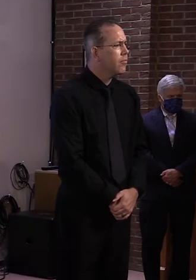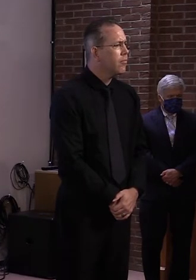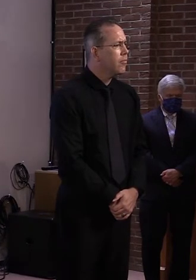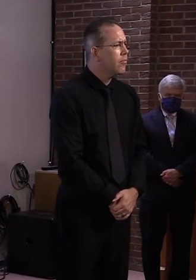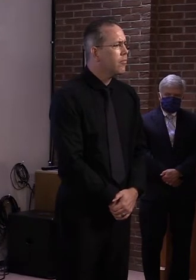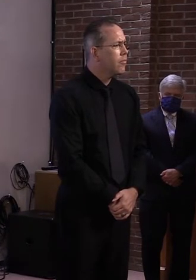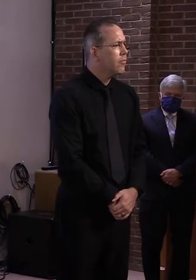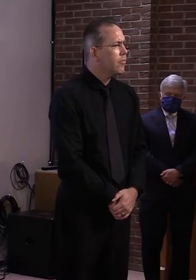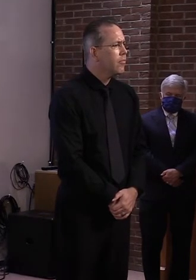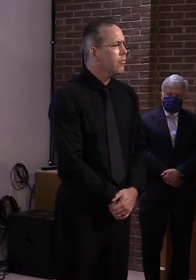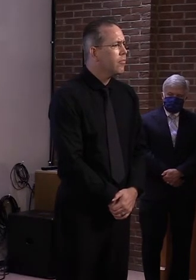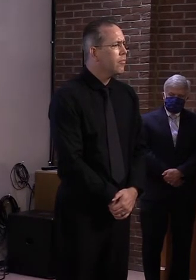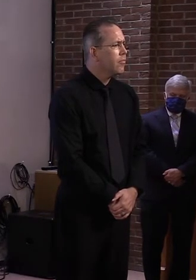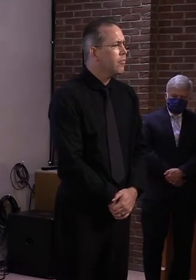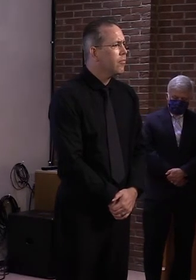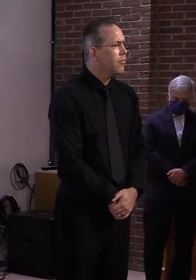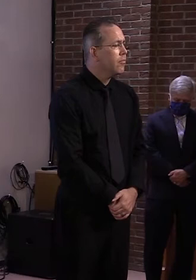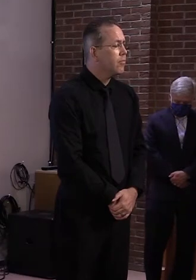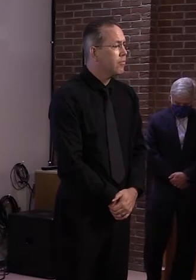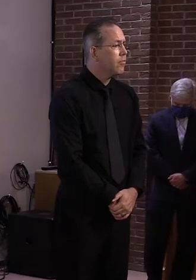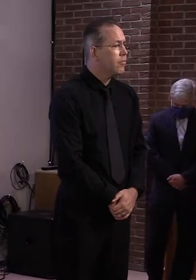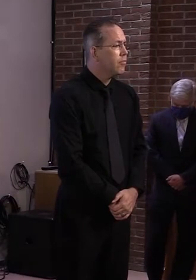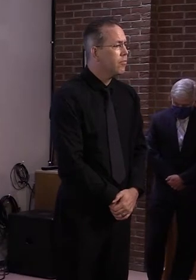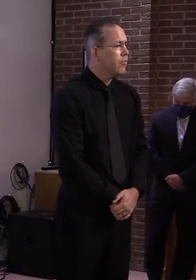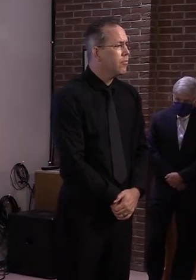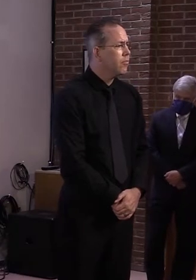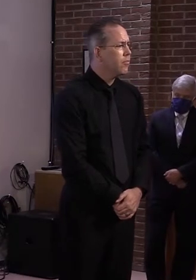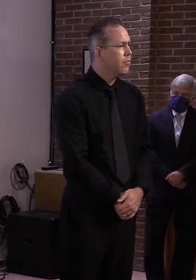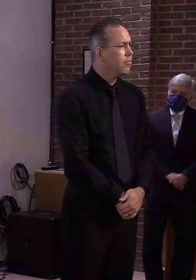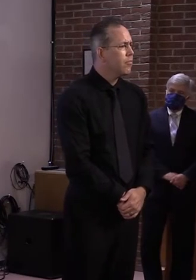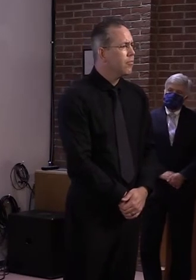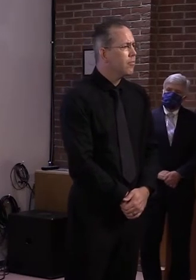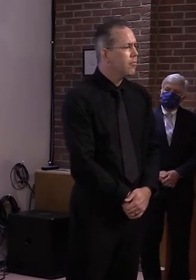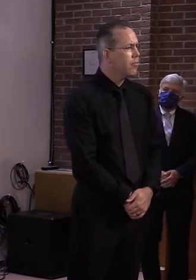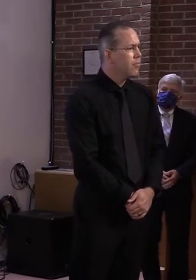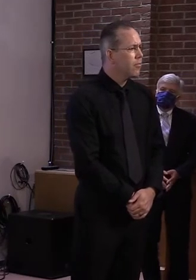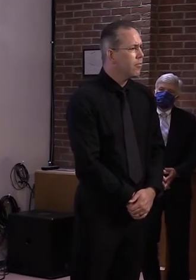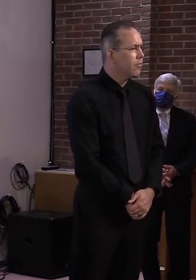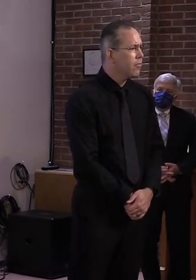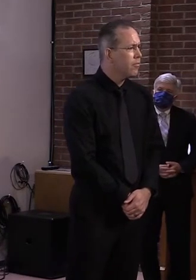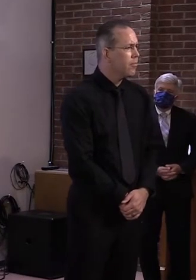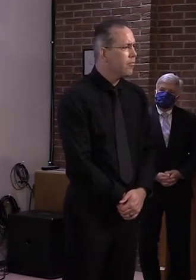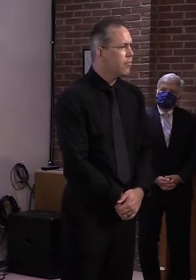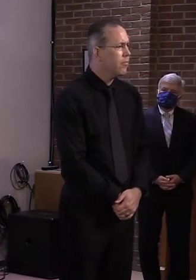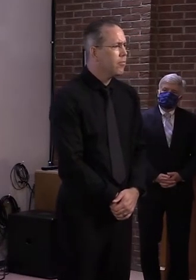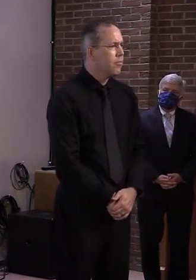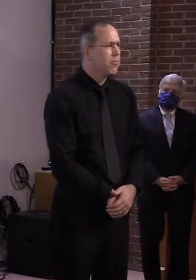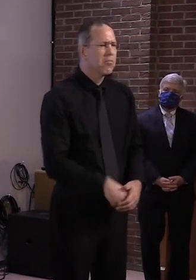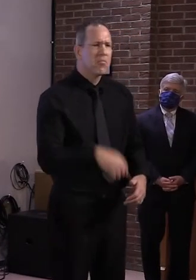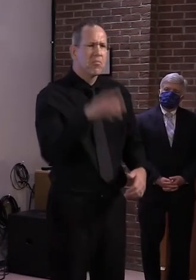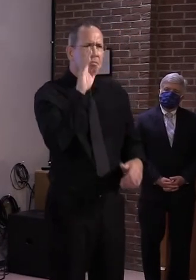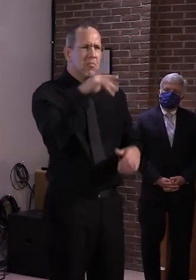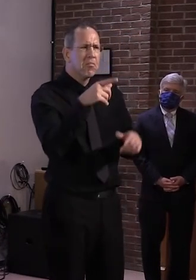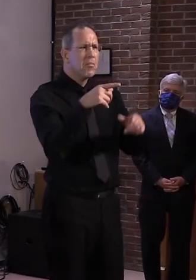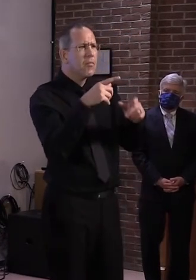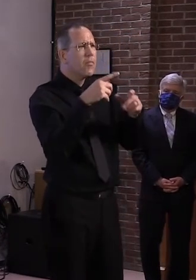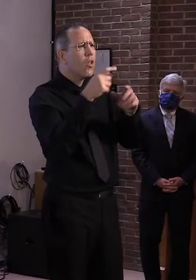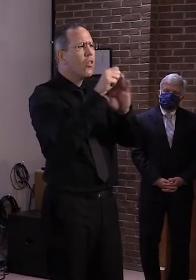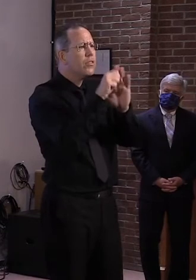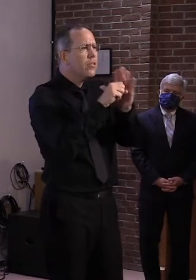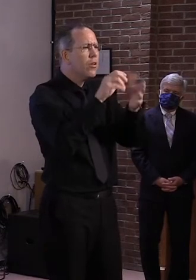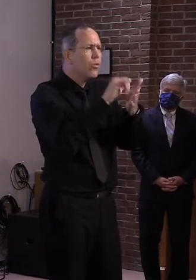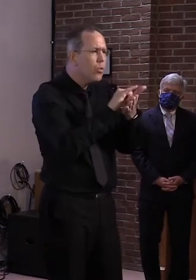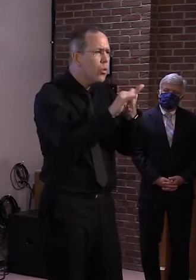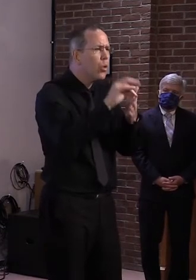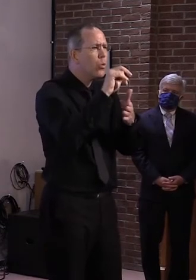states, and how exactly are travelers being monitored when they come into the Green Mountain State? Well, actually, we've had our